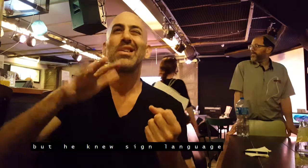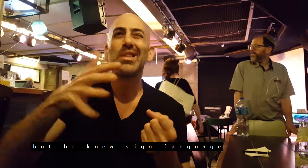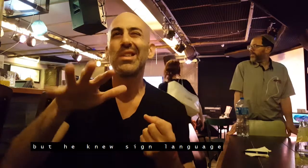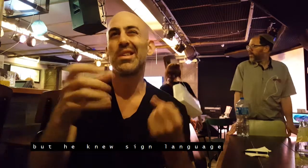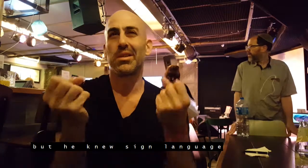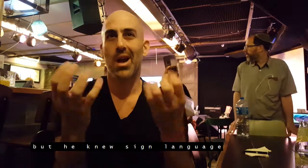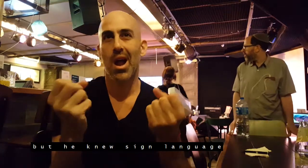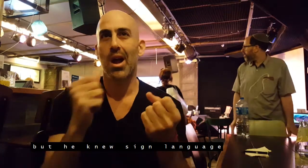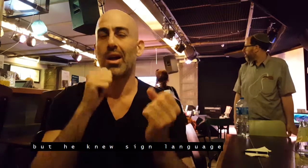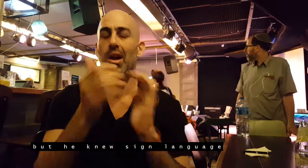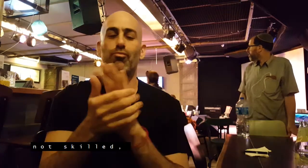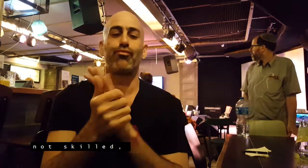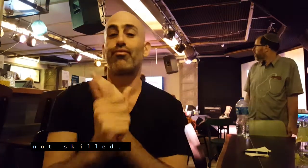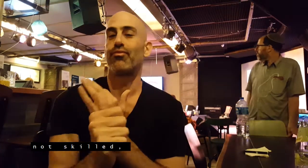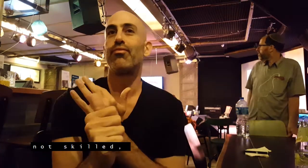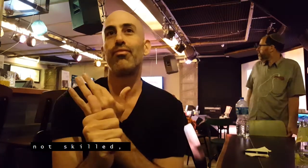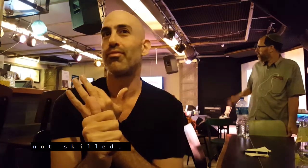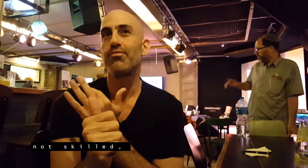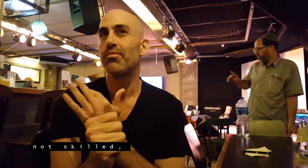language. Not skilled.